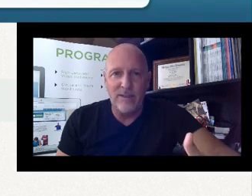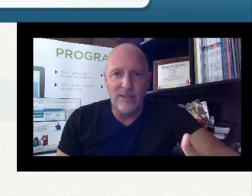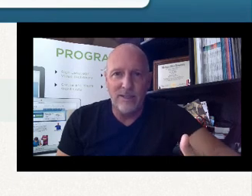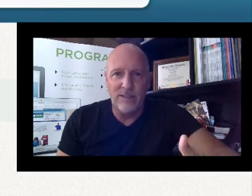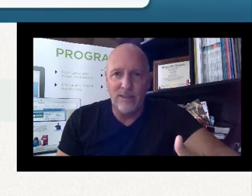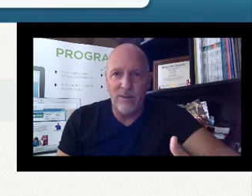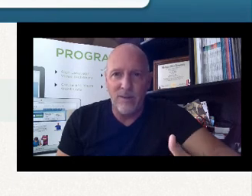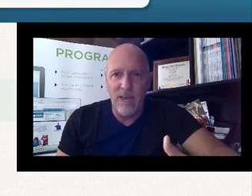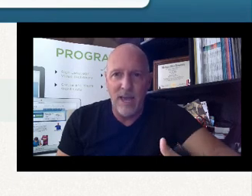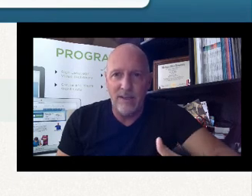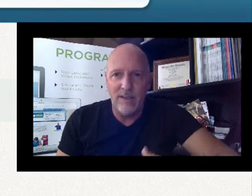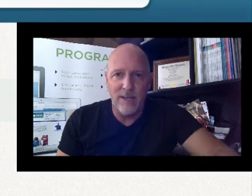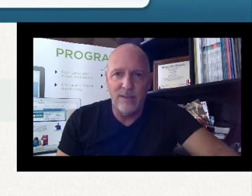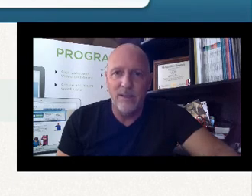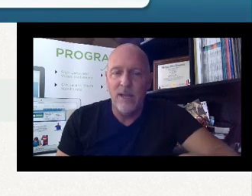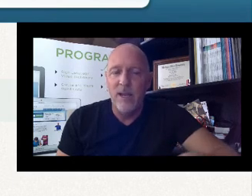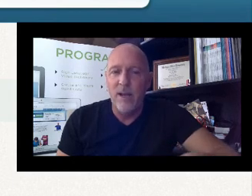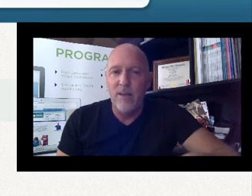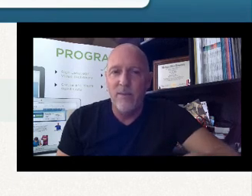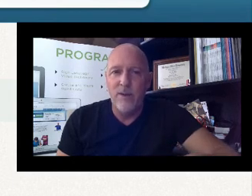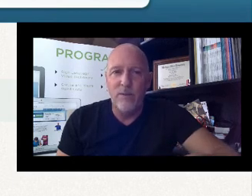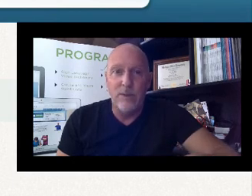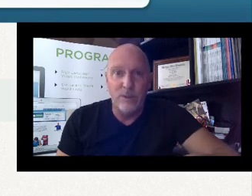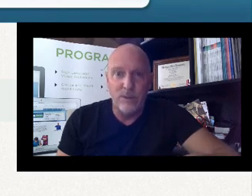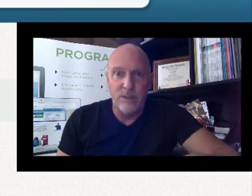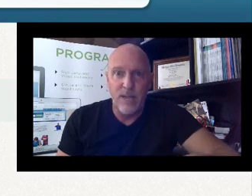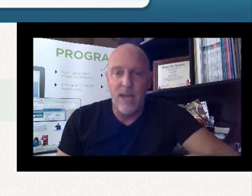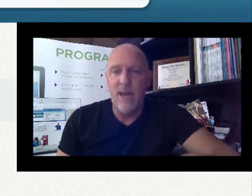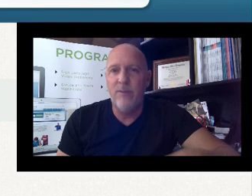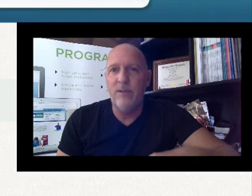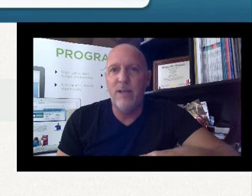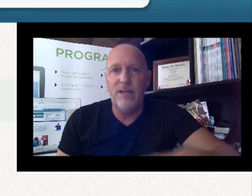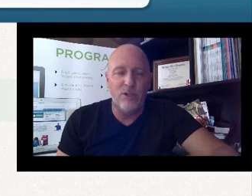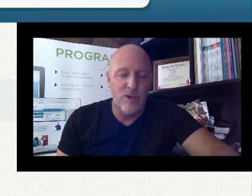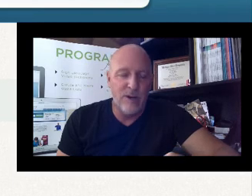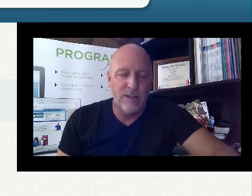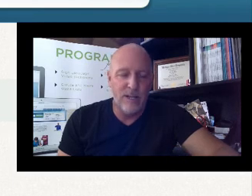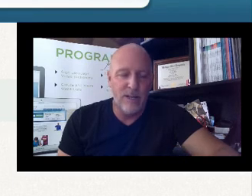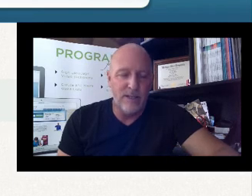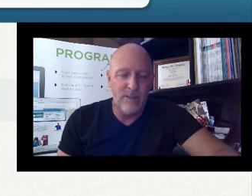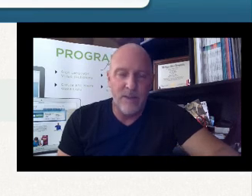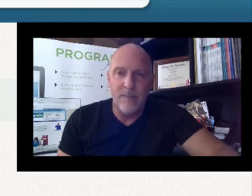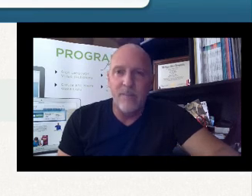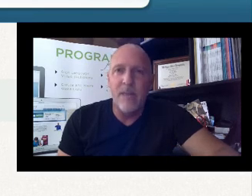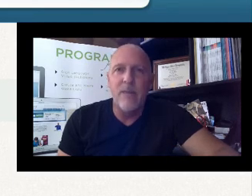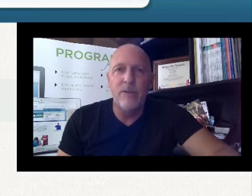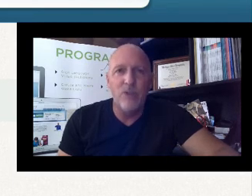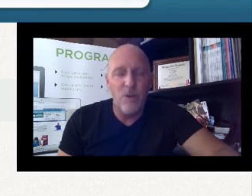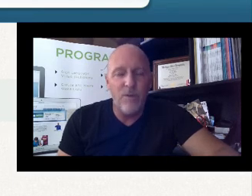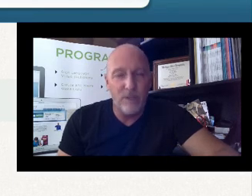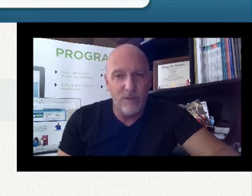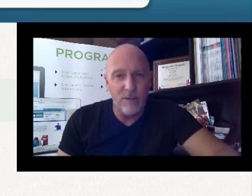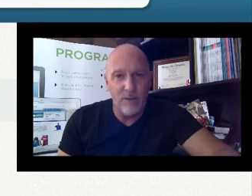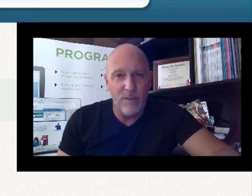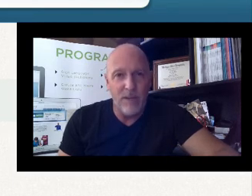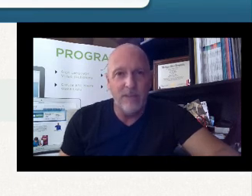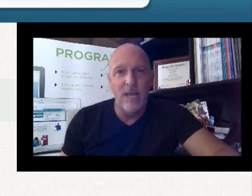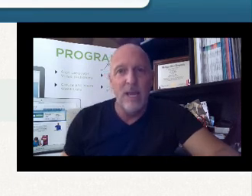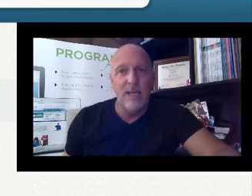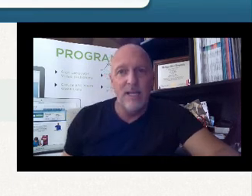accesses, they had to things, whatever resources they had. It was a lot of dictionaries, a lot of that type of thing. And it was so frustrating for them because unless they